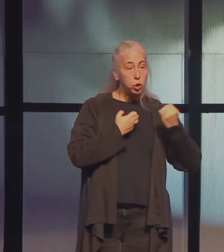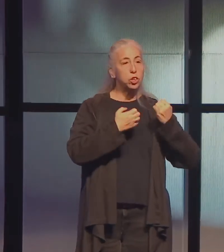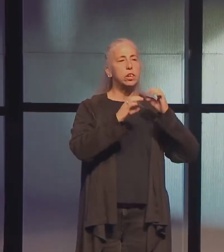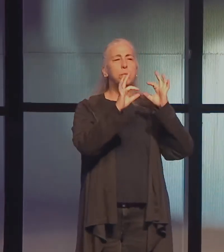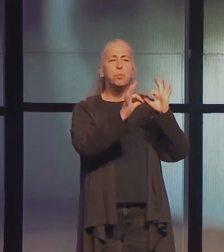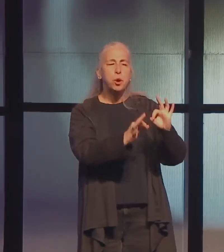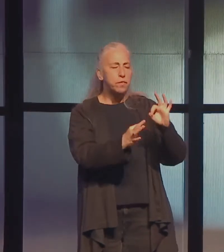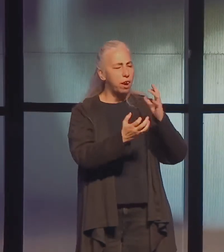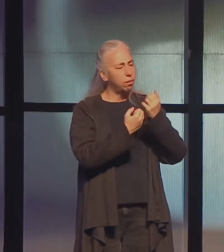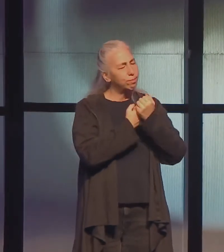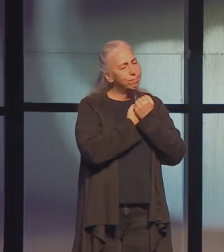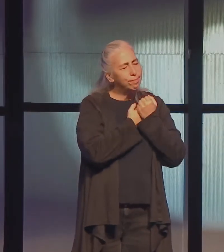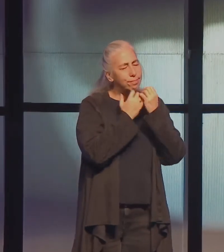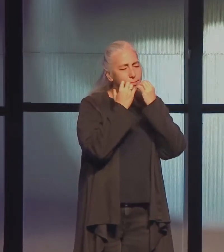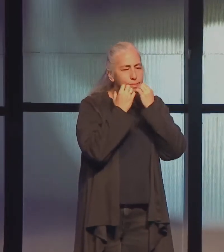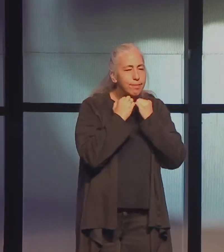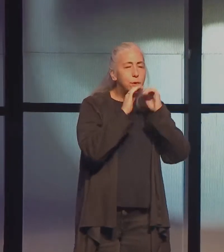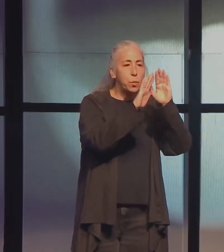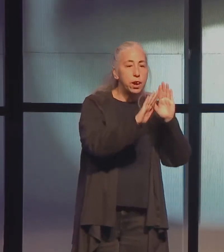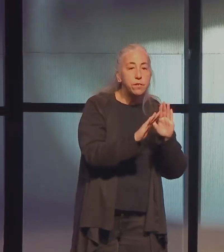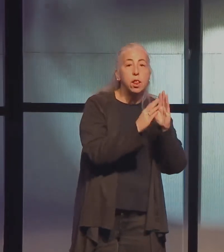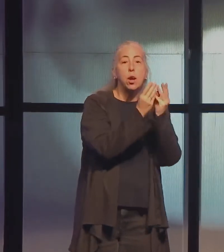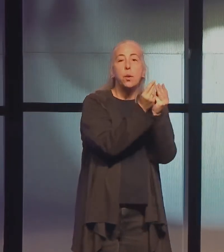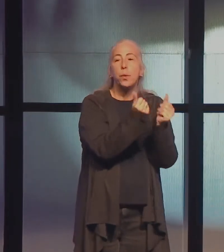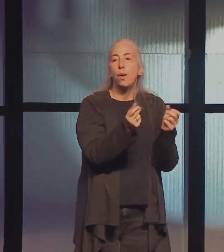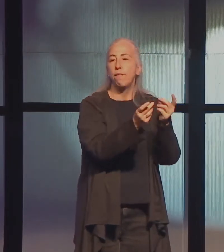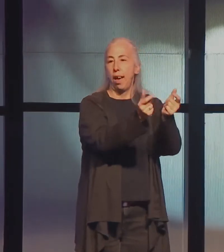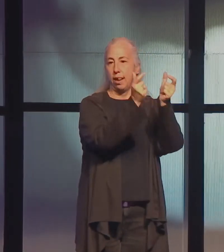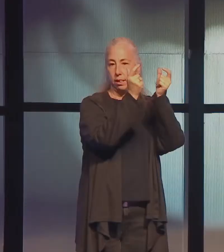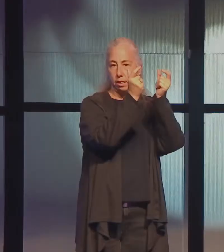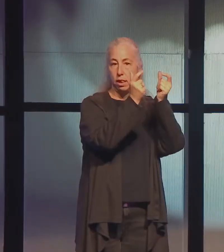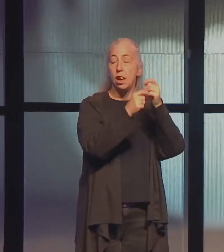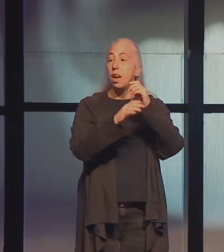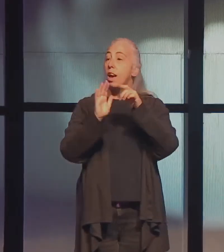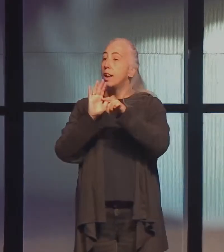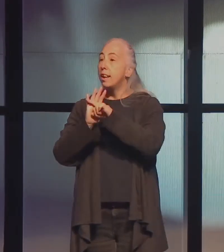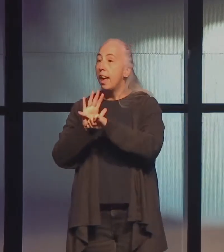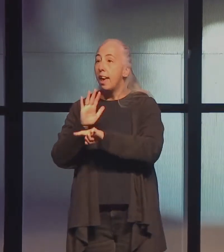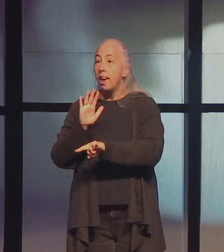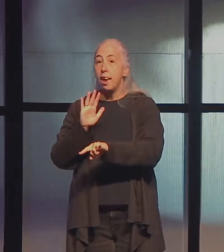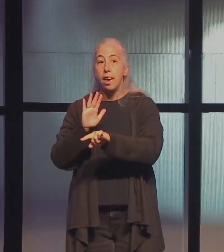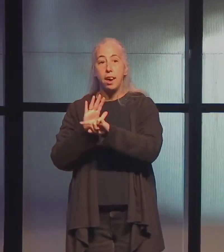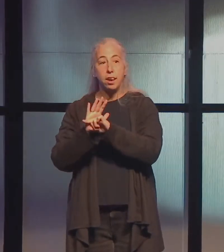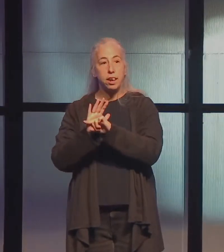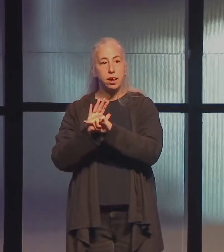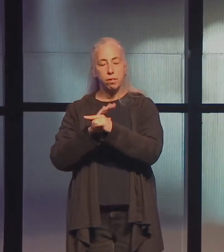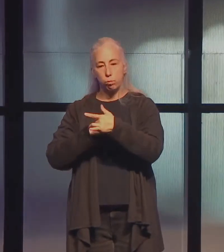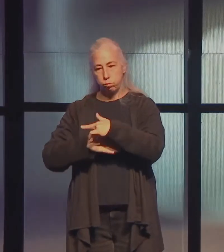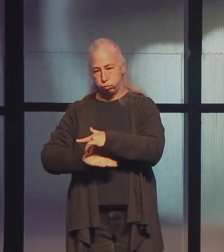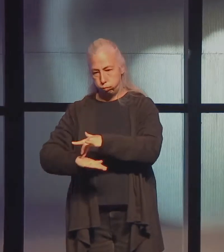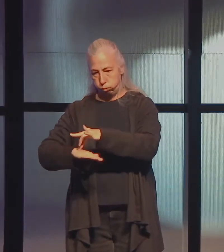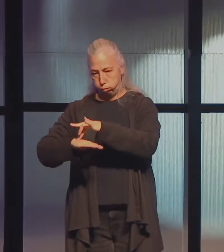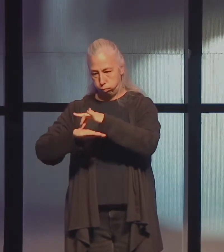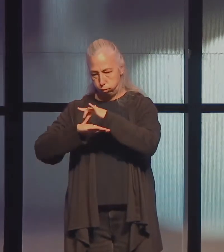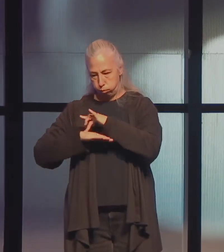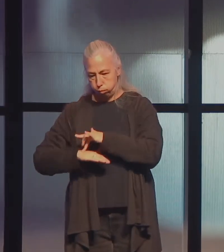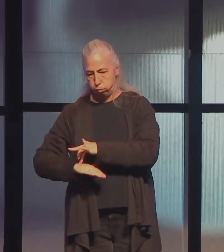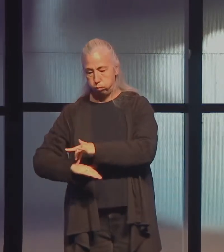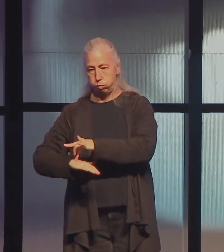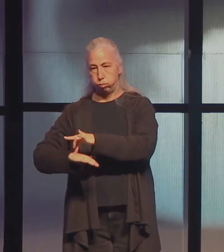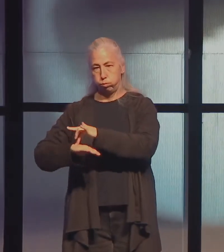perfect and we love them and they're wonderful, they fade quickly. But the negativity, right? The negative ones, they cling to us like little